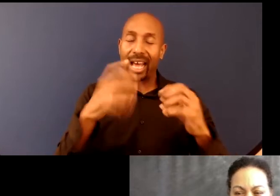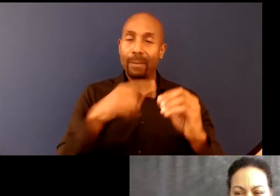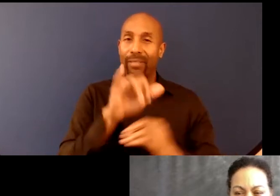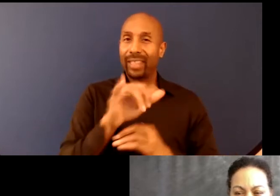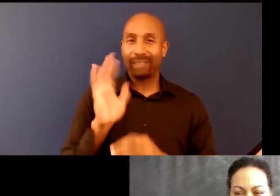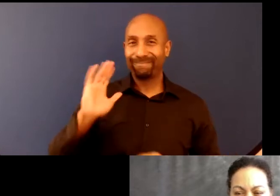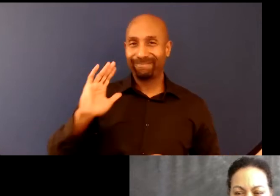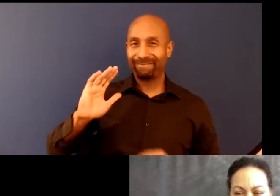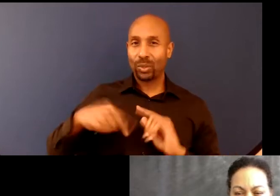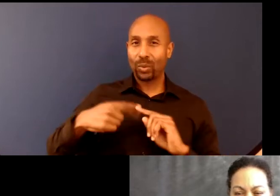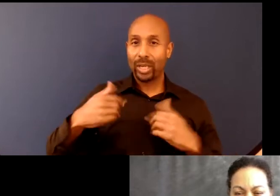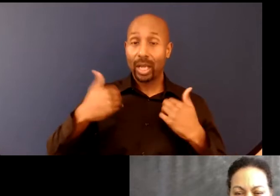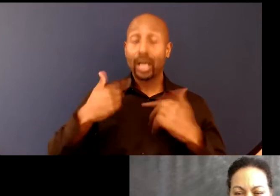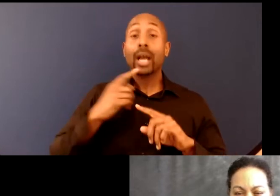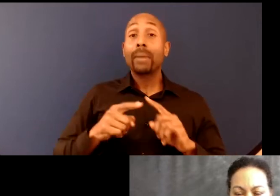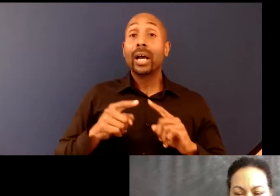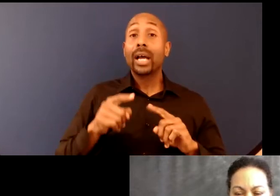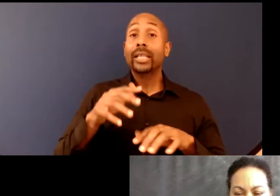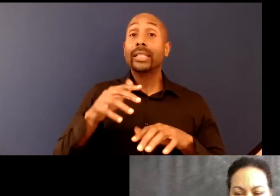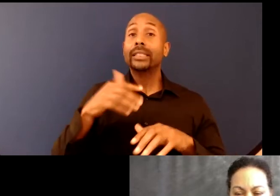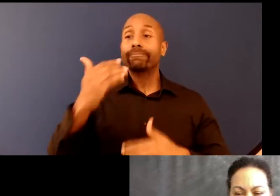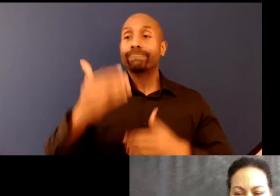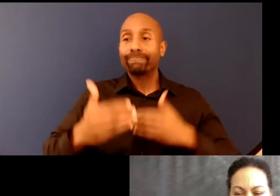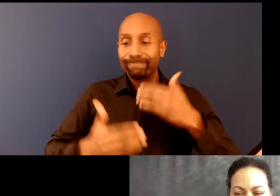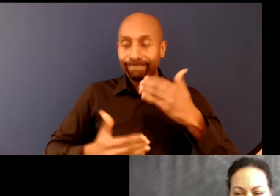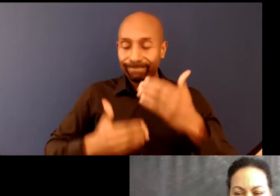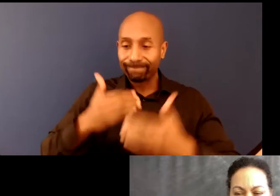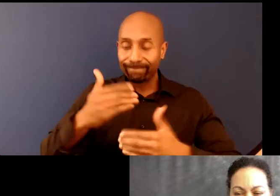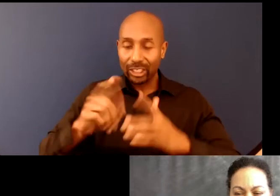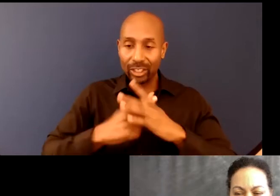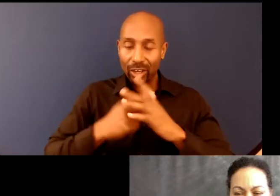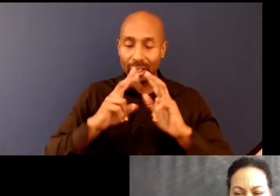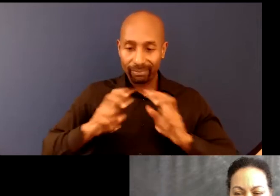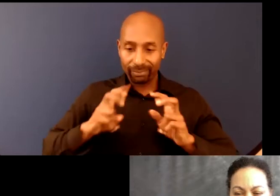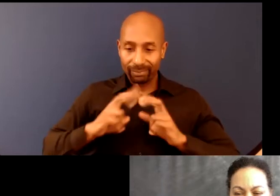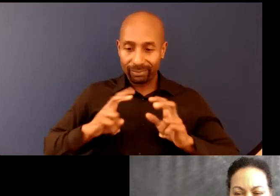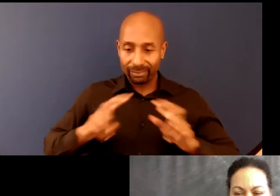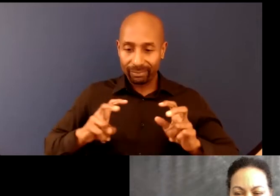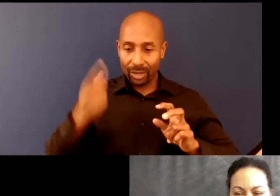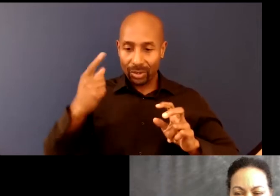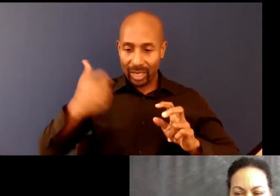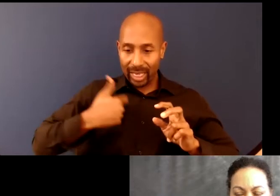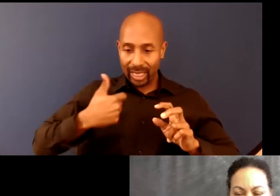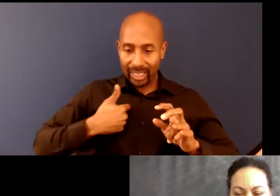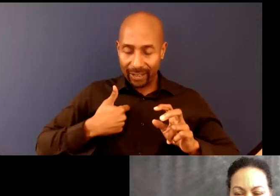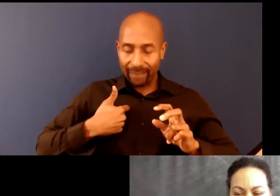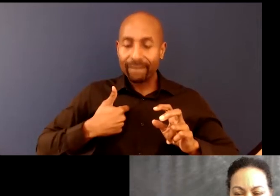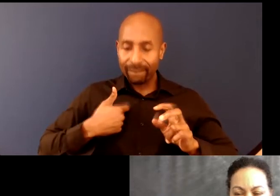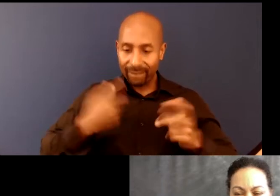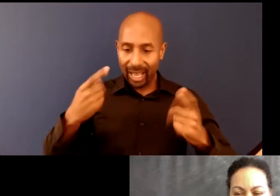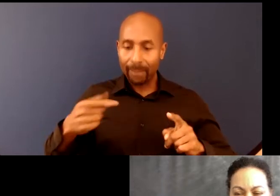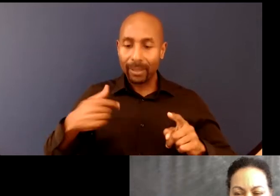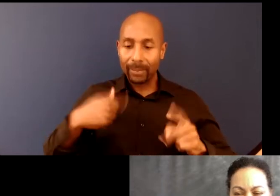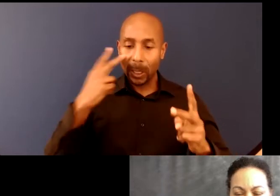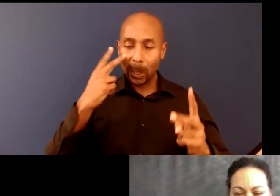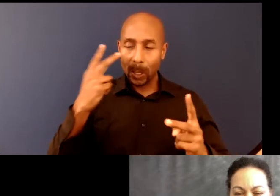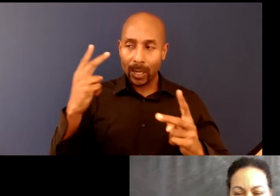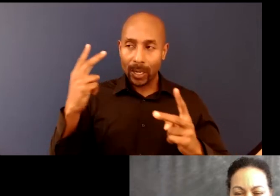And slowly, as I begin to understand myself, I started to look back on